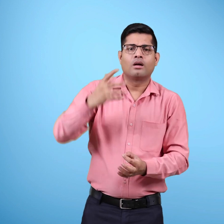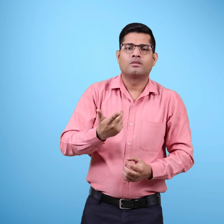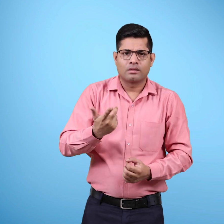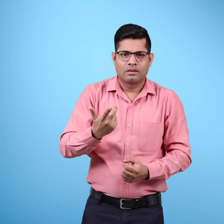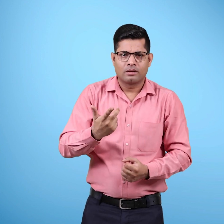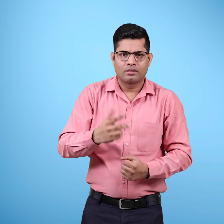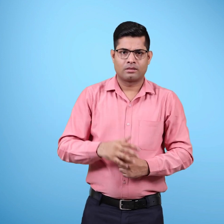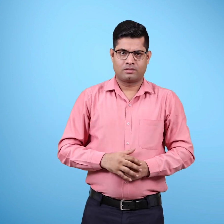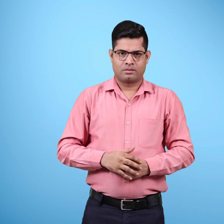height,